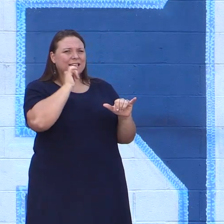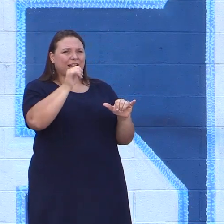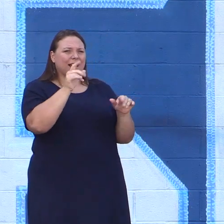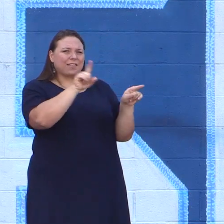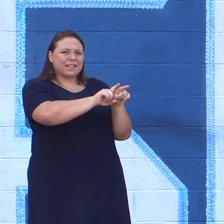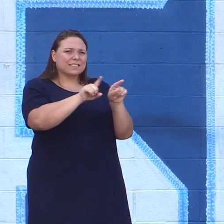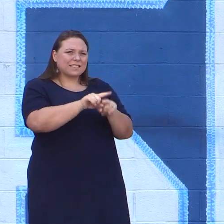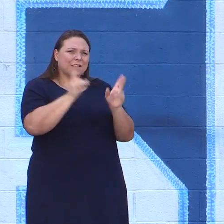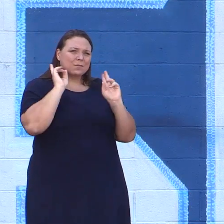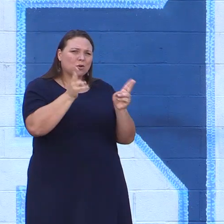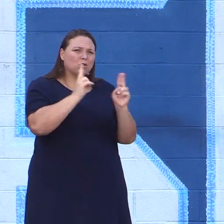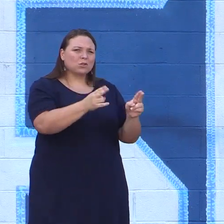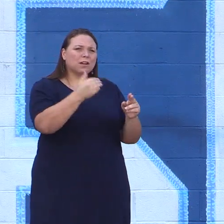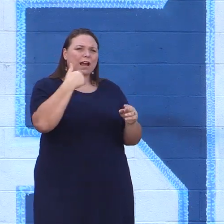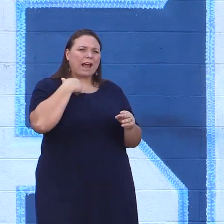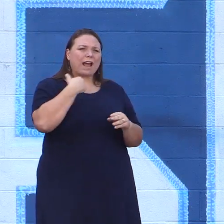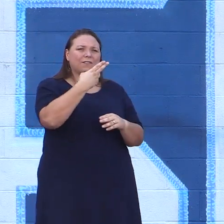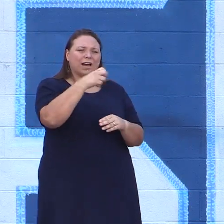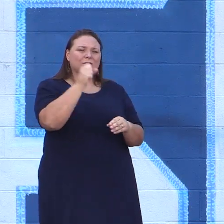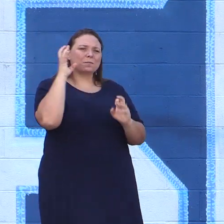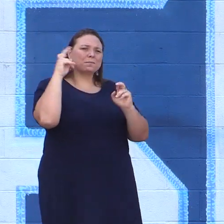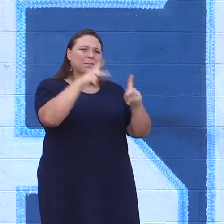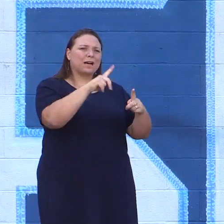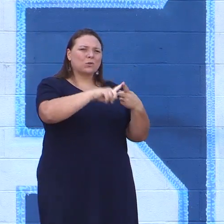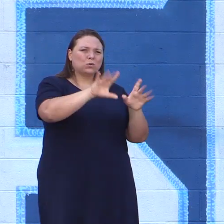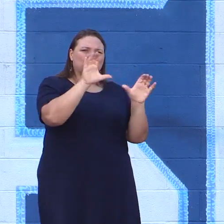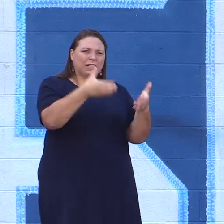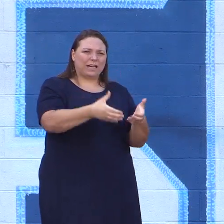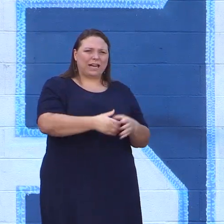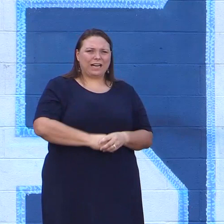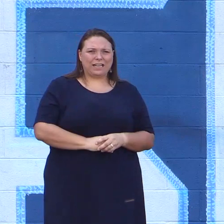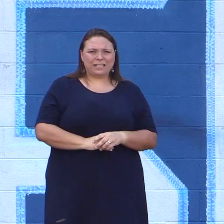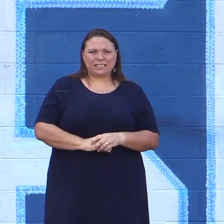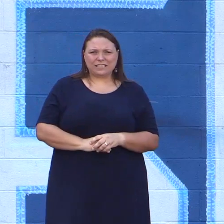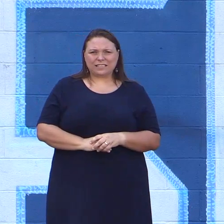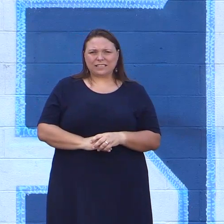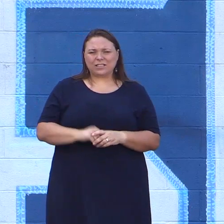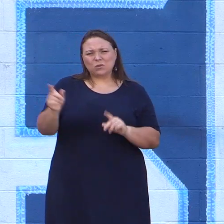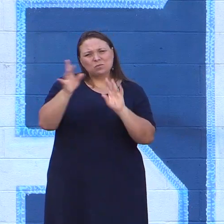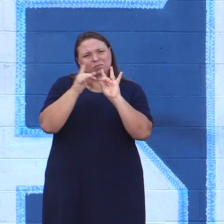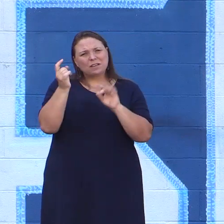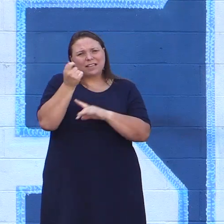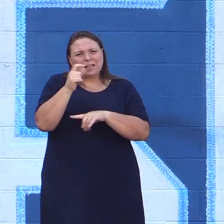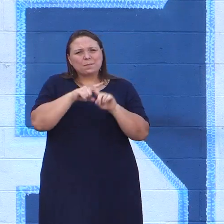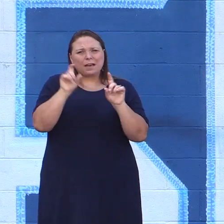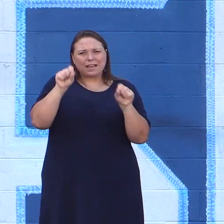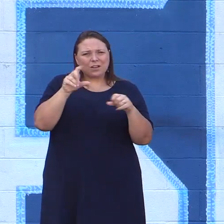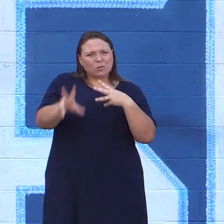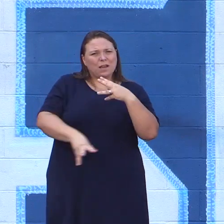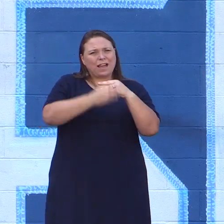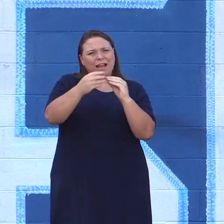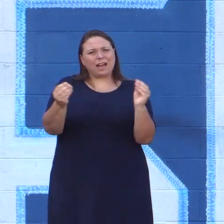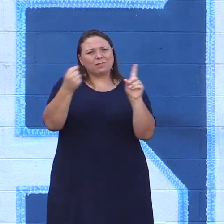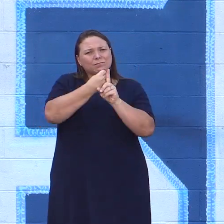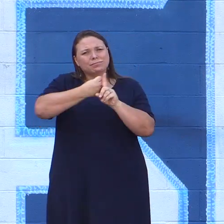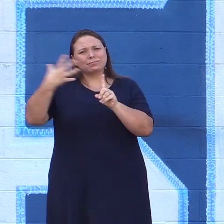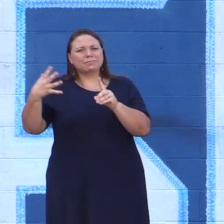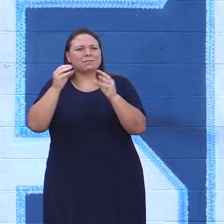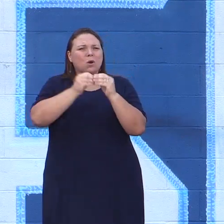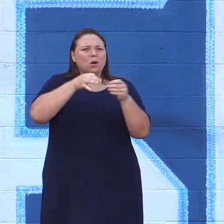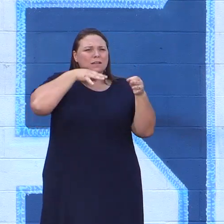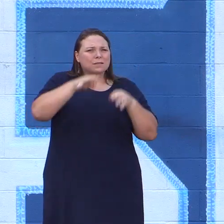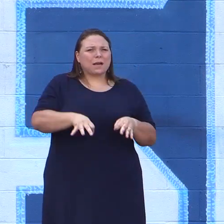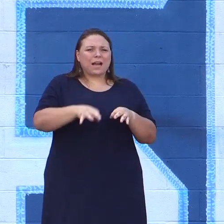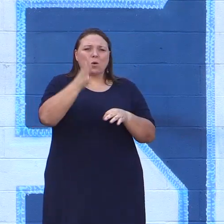get high schoolers back in the classroom. You referenced this a little bit, but can you expand on that? How You explained to folks